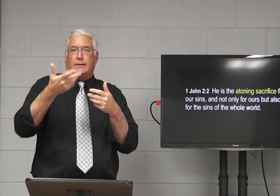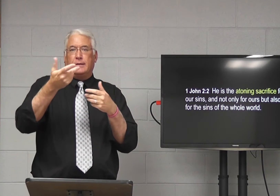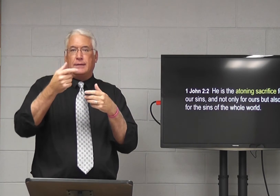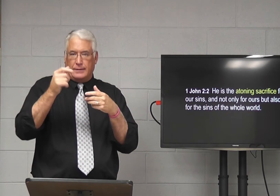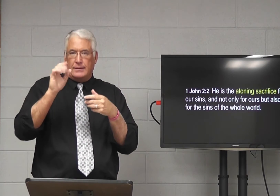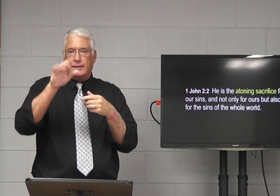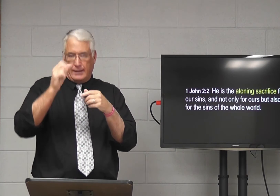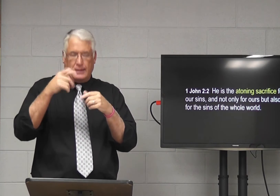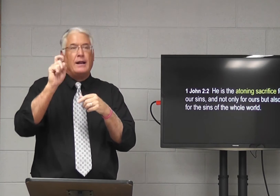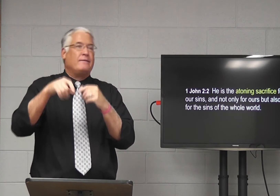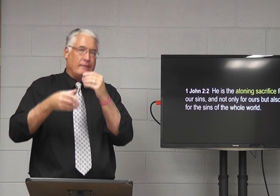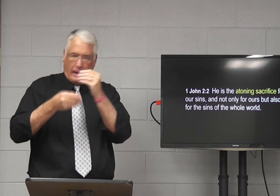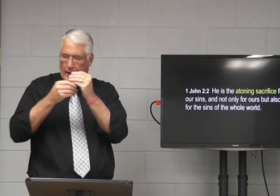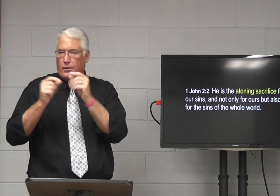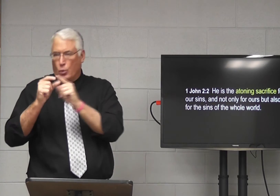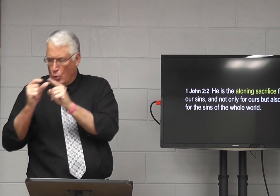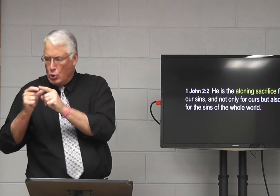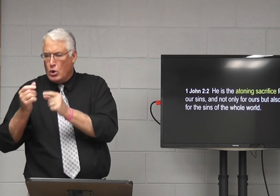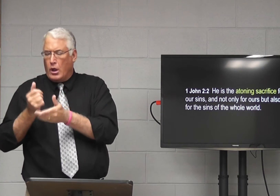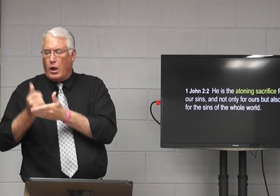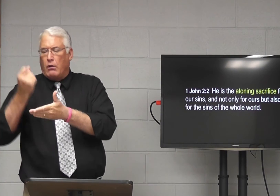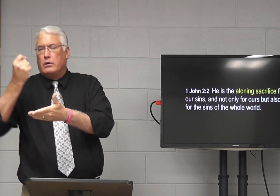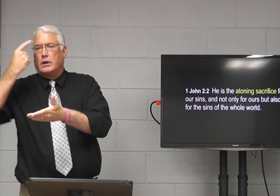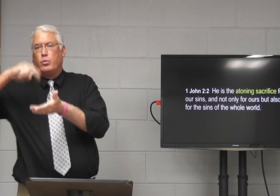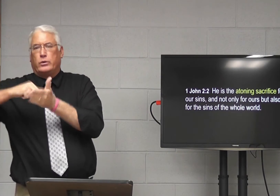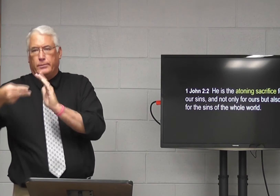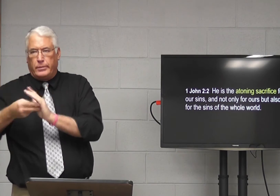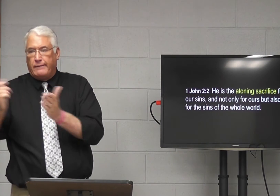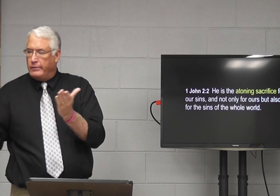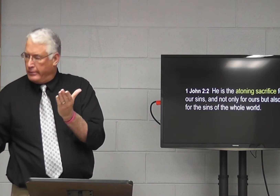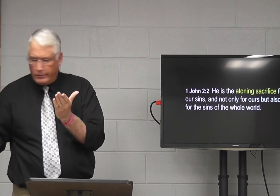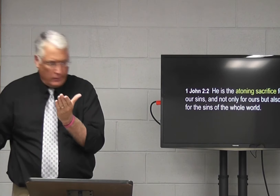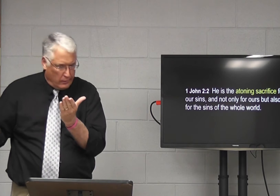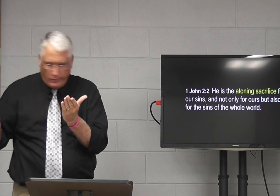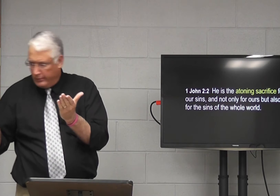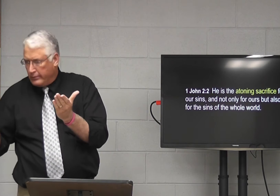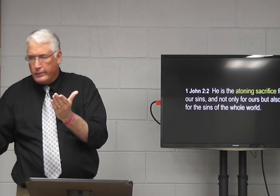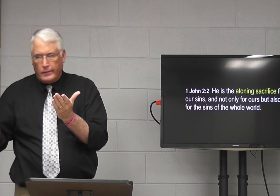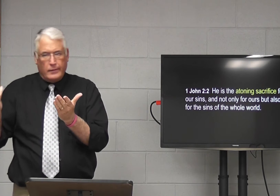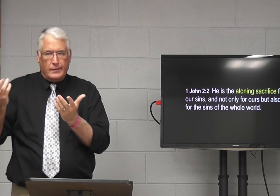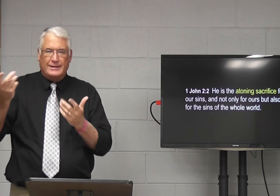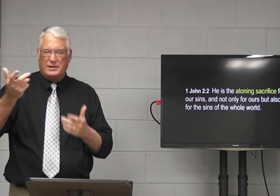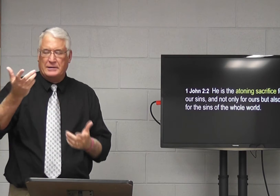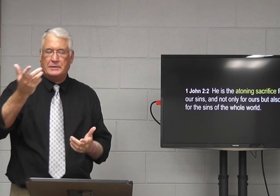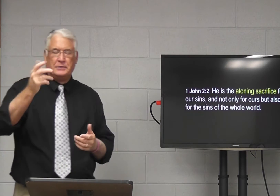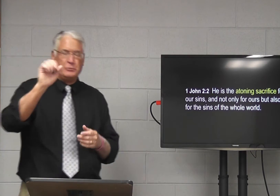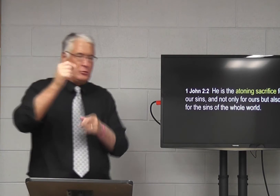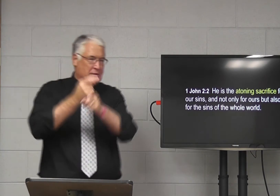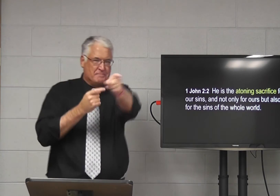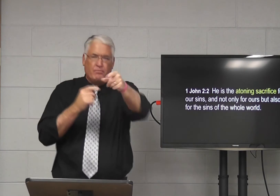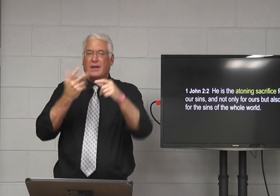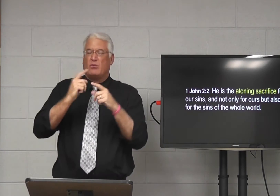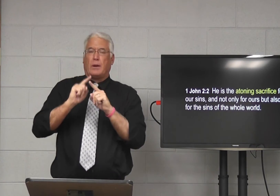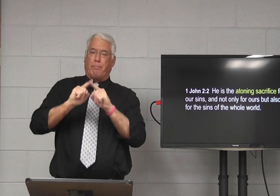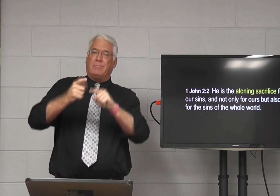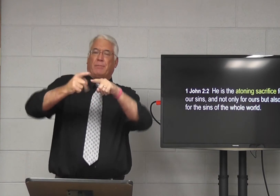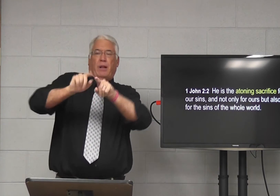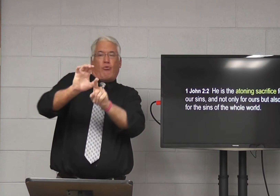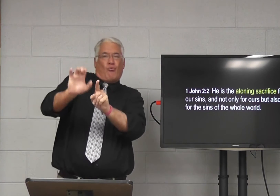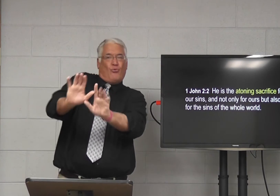English. So you have to add words to help them understand it or translate it to help them understand better. So